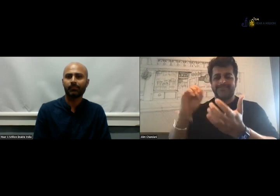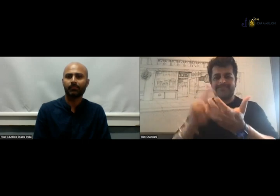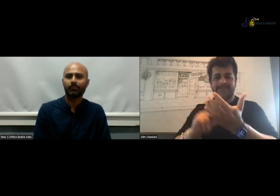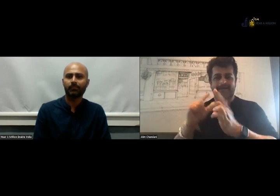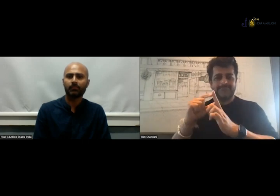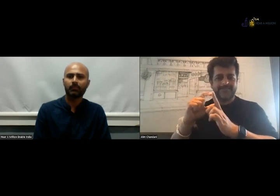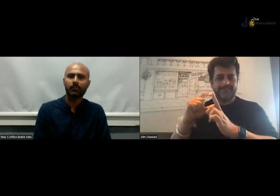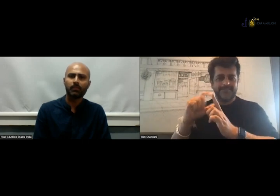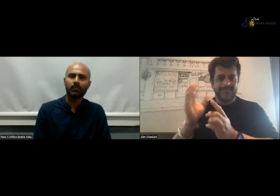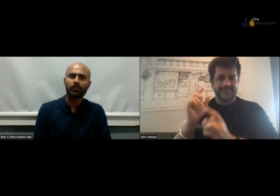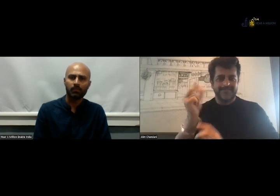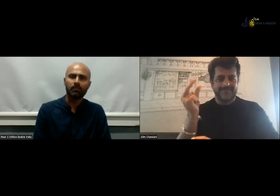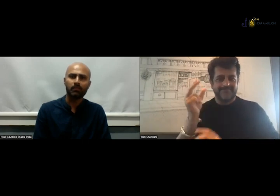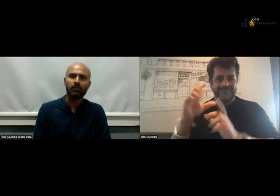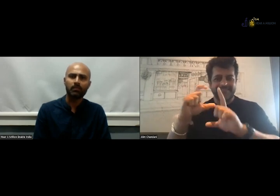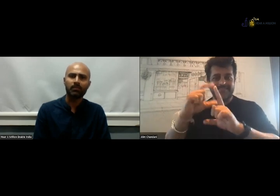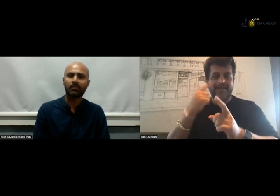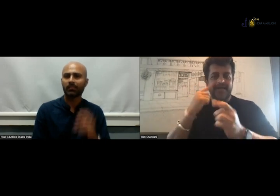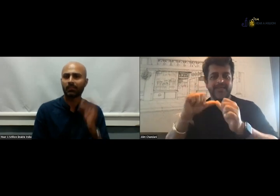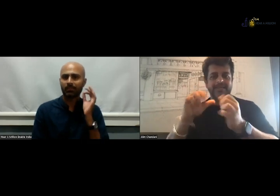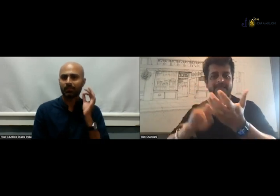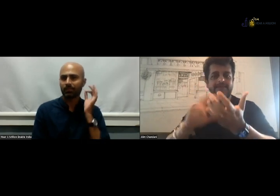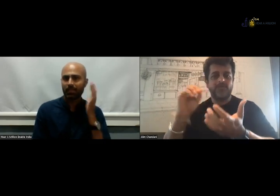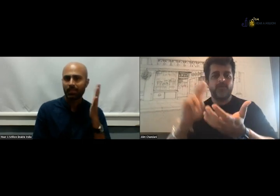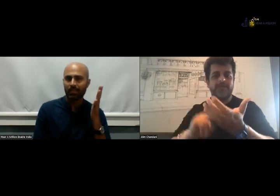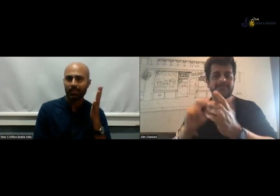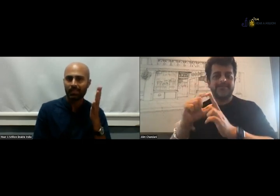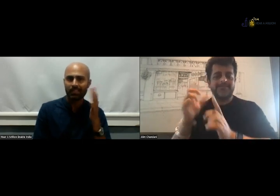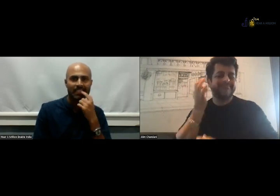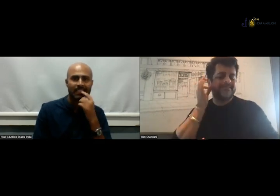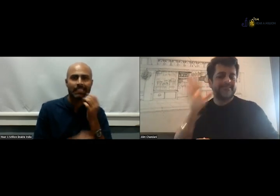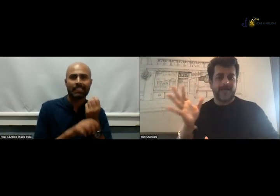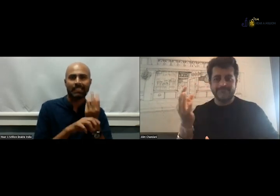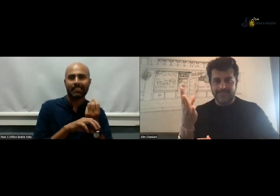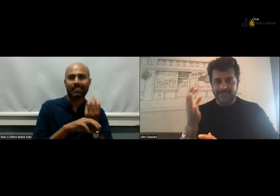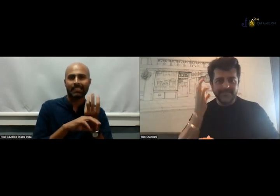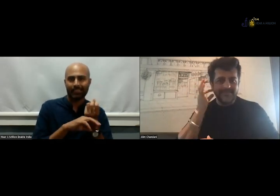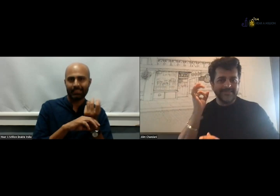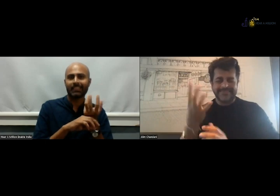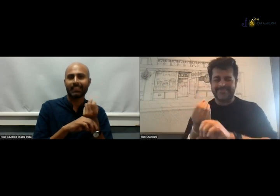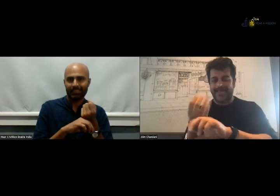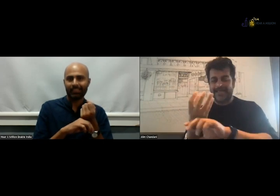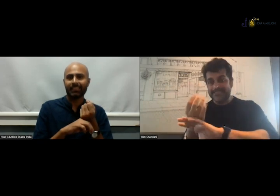was a rare diamond. We have a diamond.